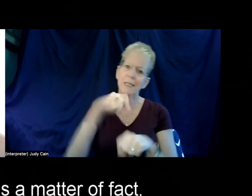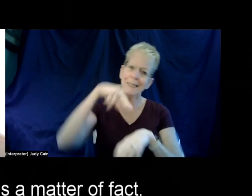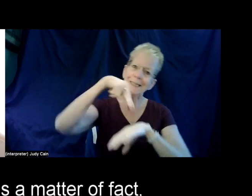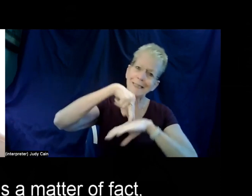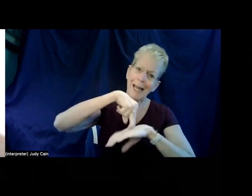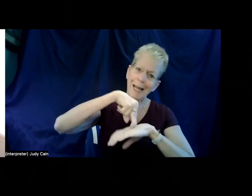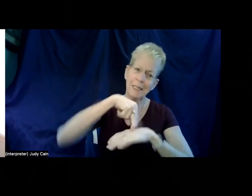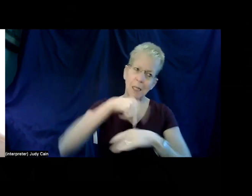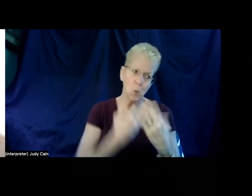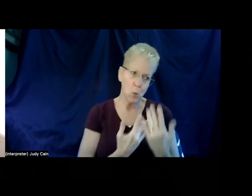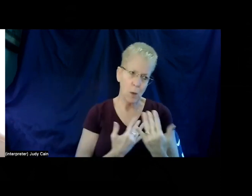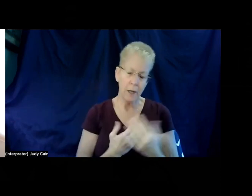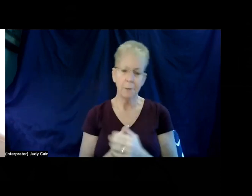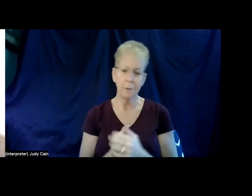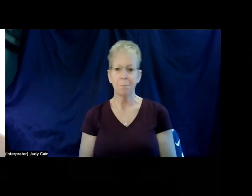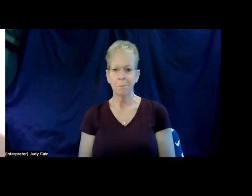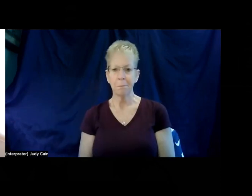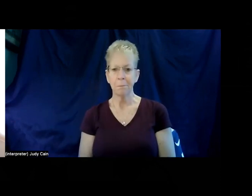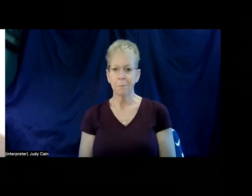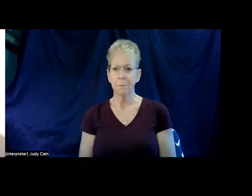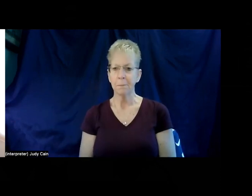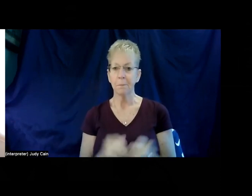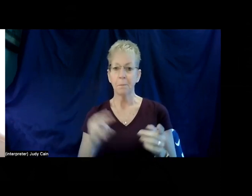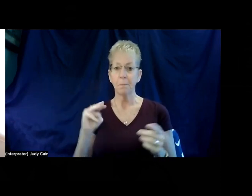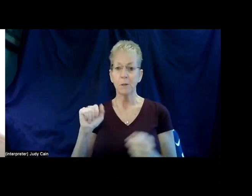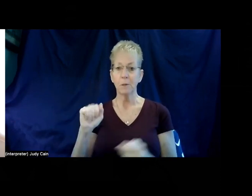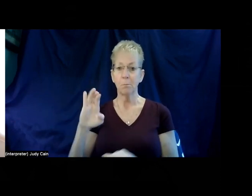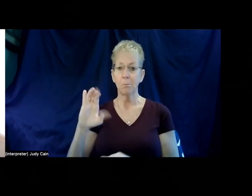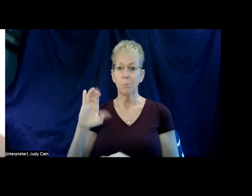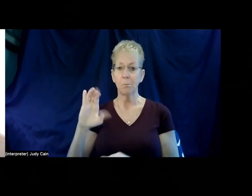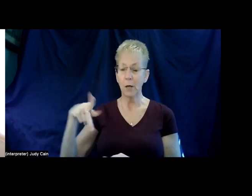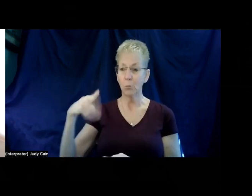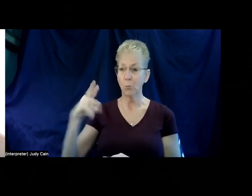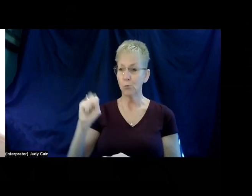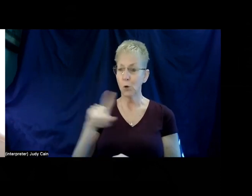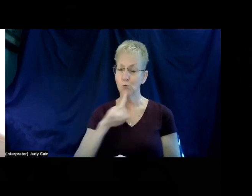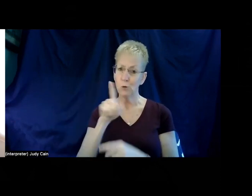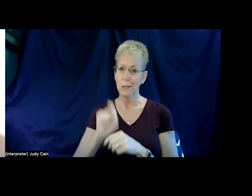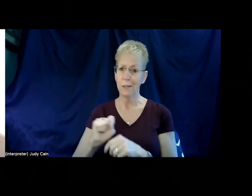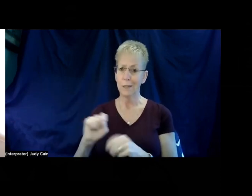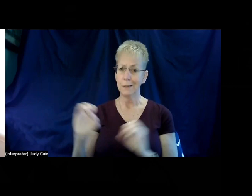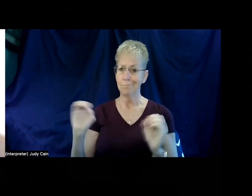Proust for company. He didn't have much to say, being 6 feet under.